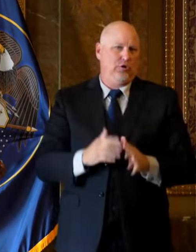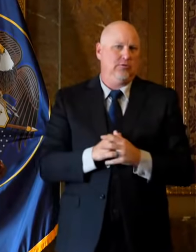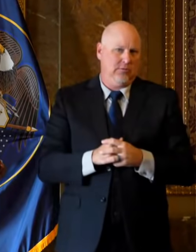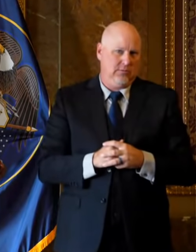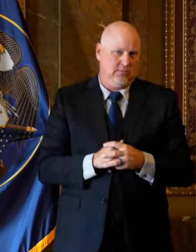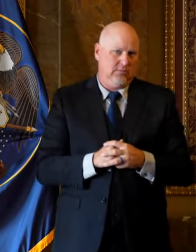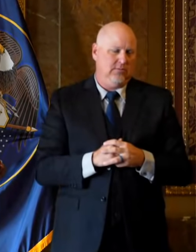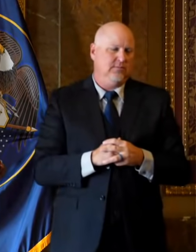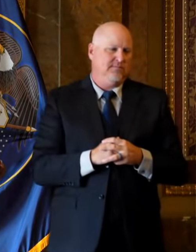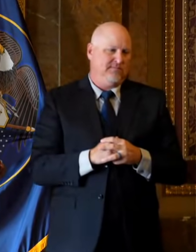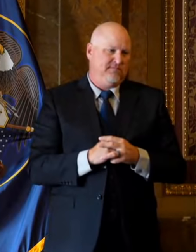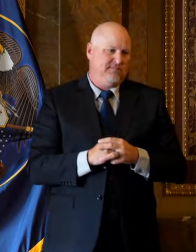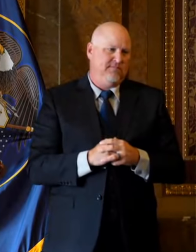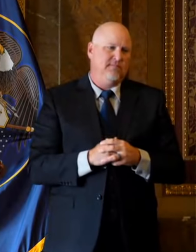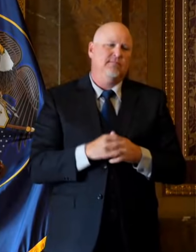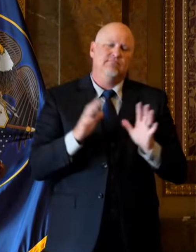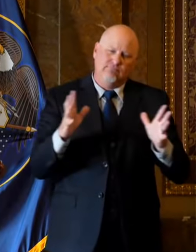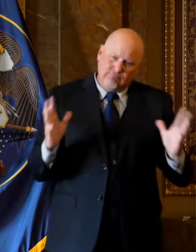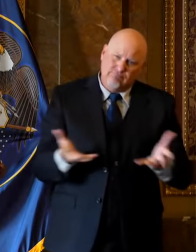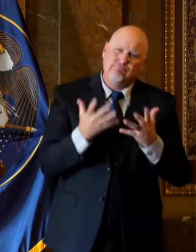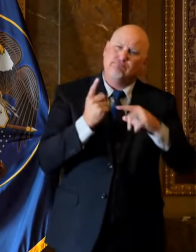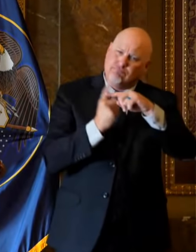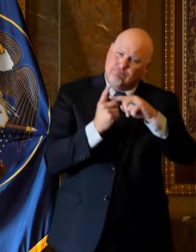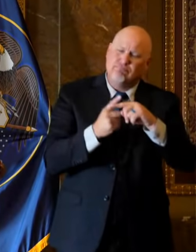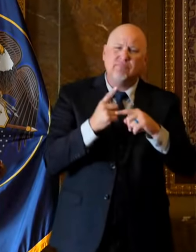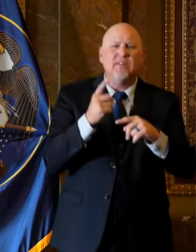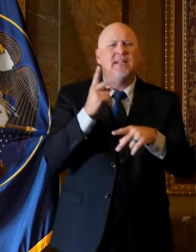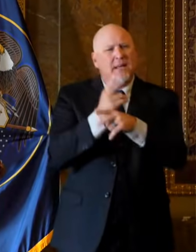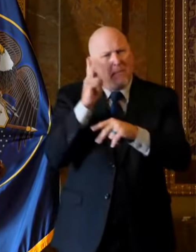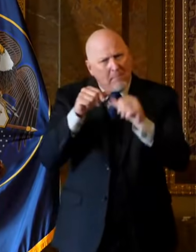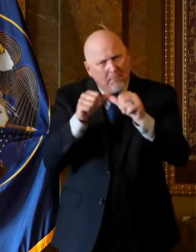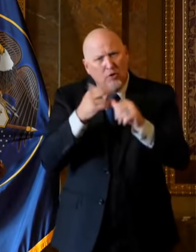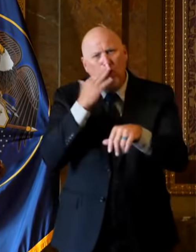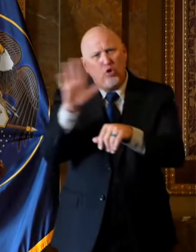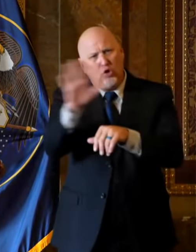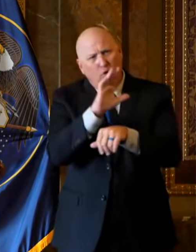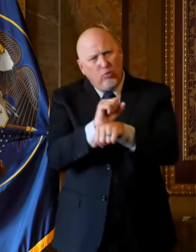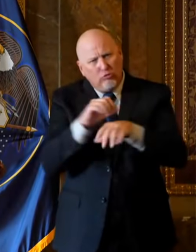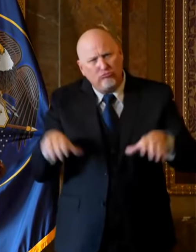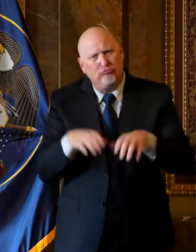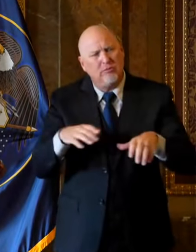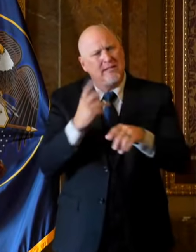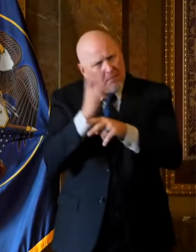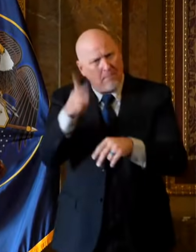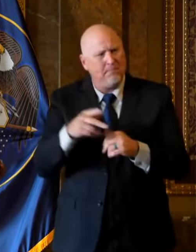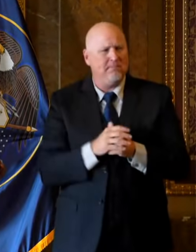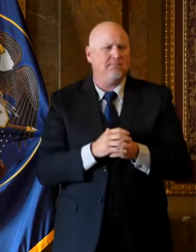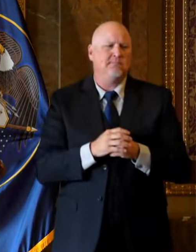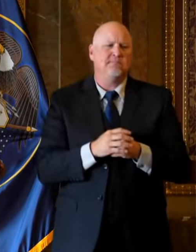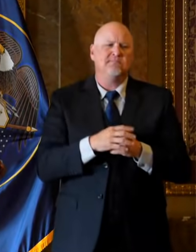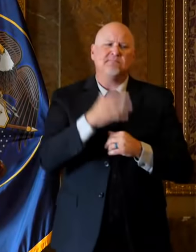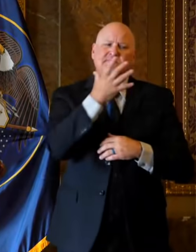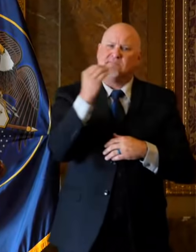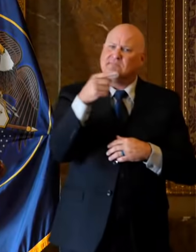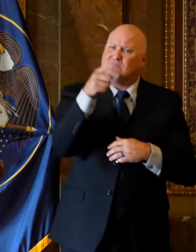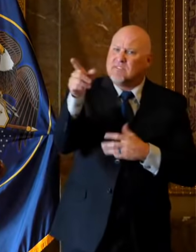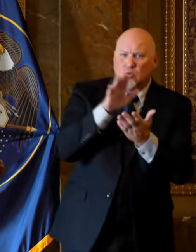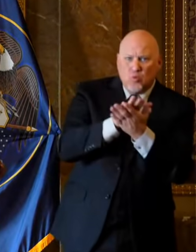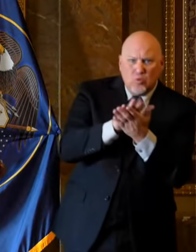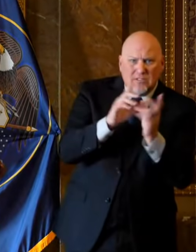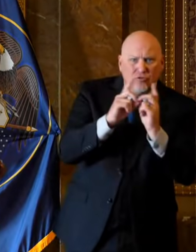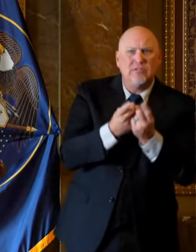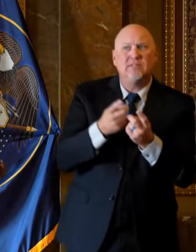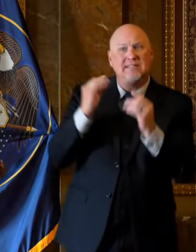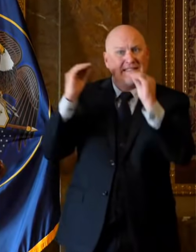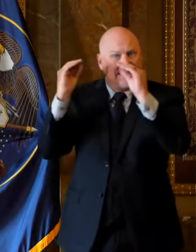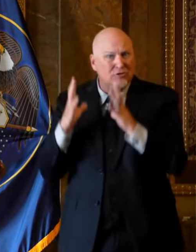good work, my friends in healthcare. And our school districts, our superintendents, our principals, our teachers, thank